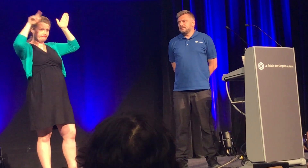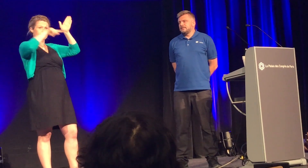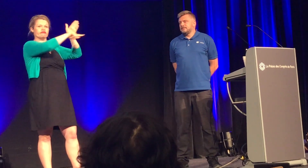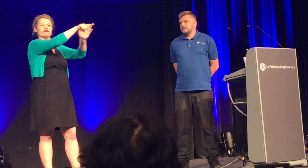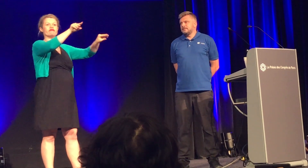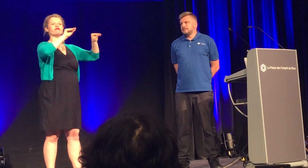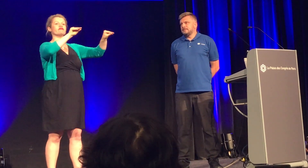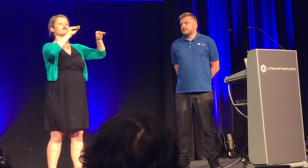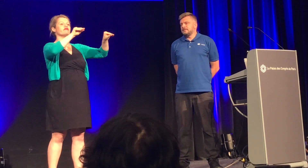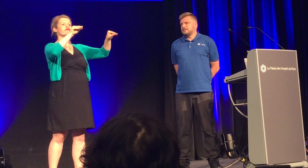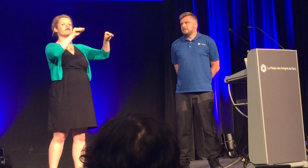that.